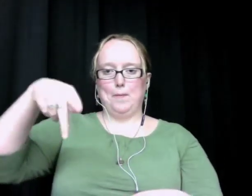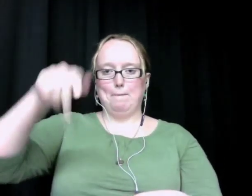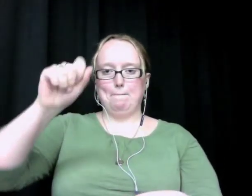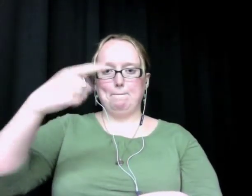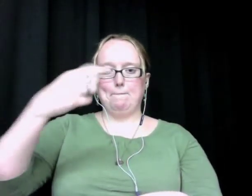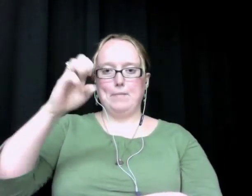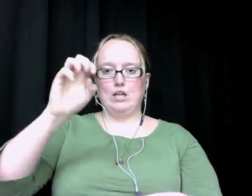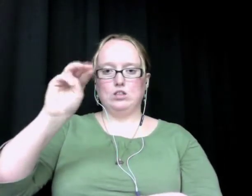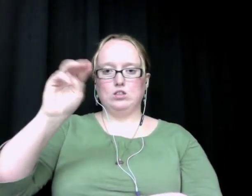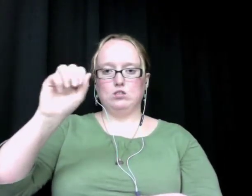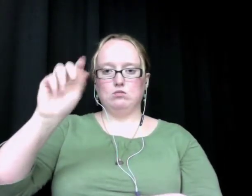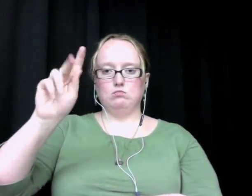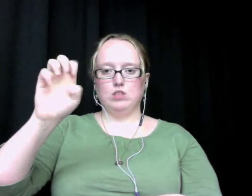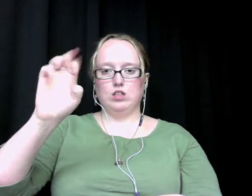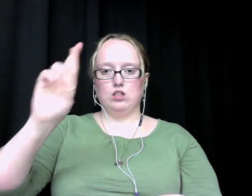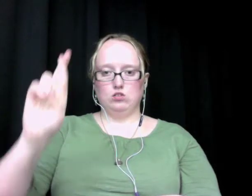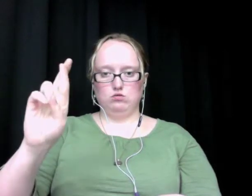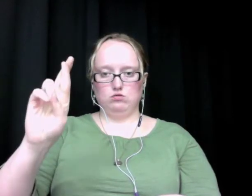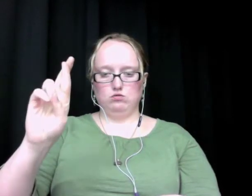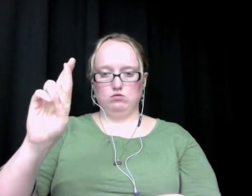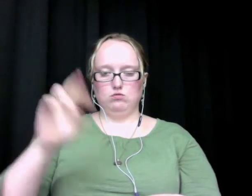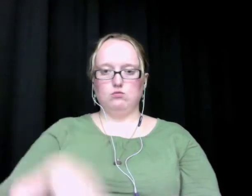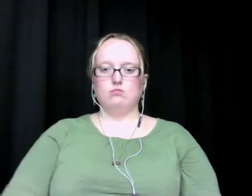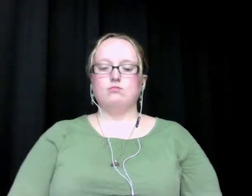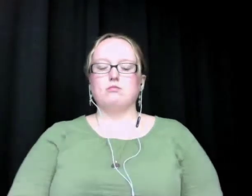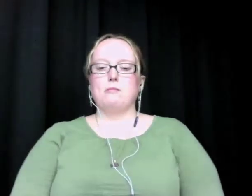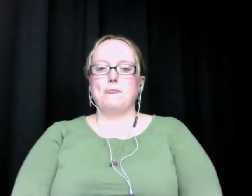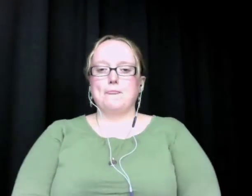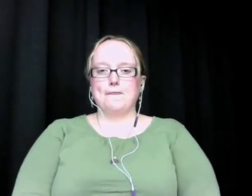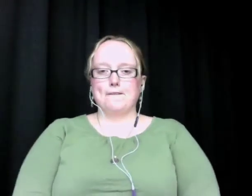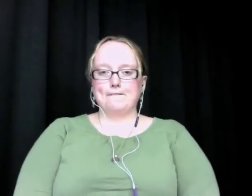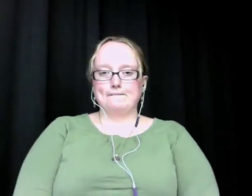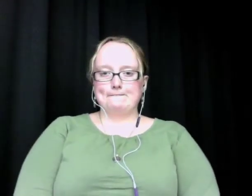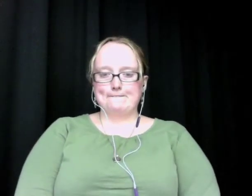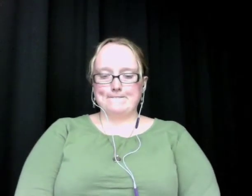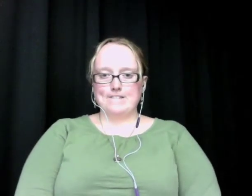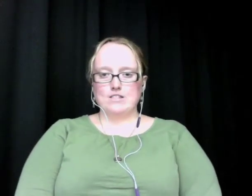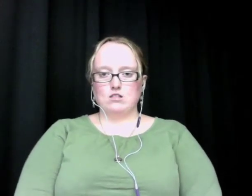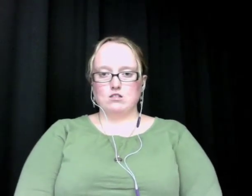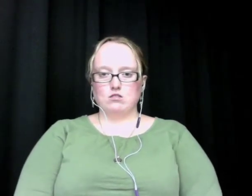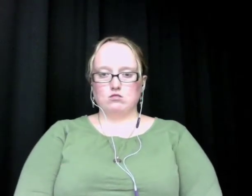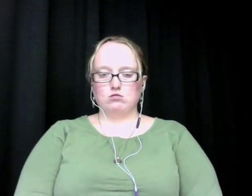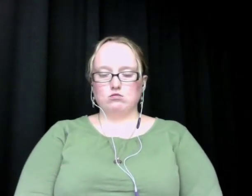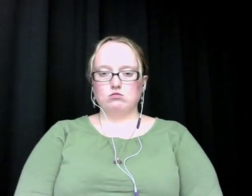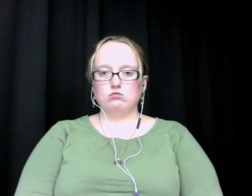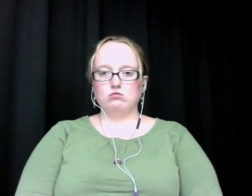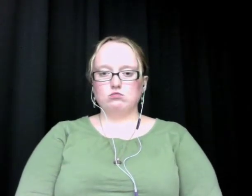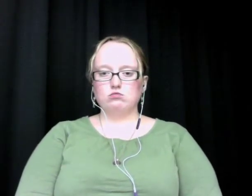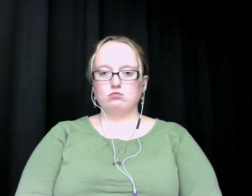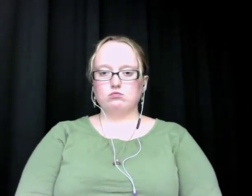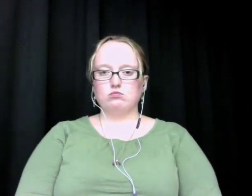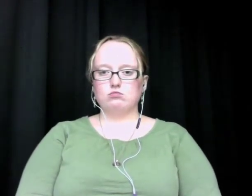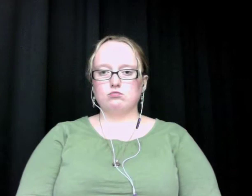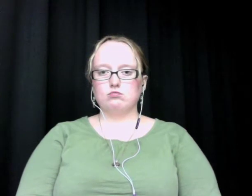Once the story is actually in the paper, the editor will go in and design the story in the computer to fit the space that is